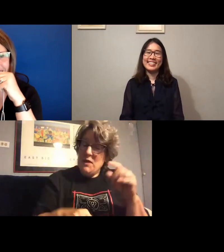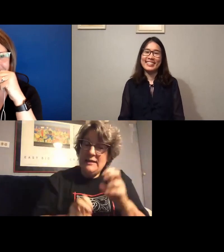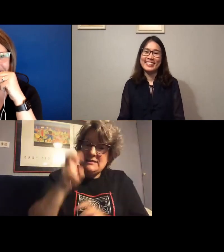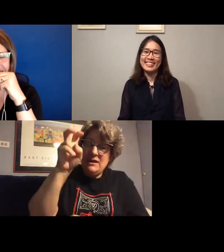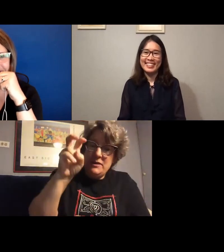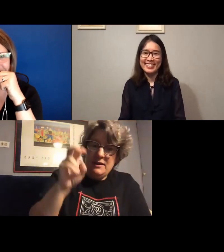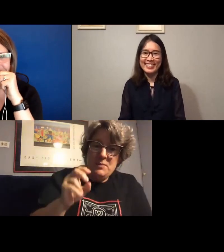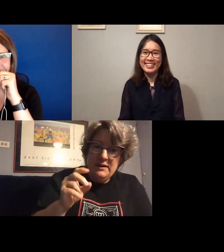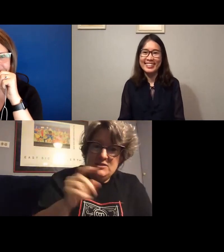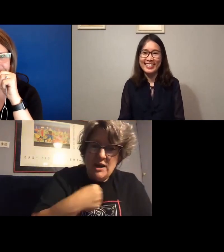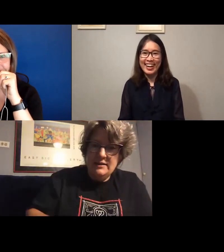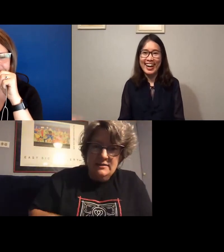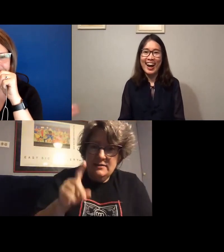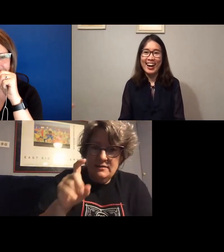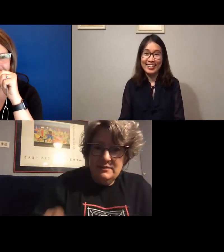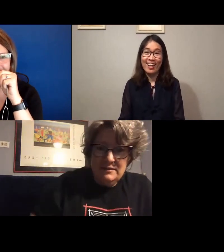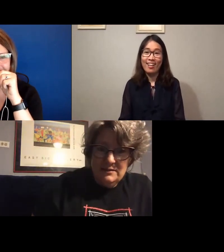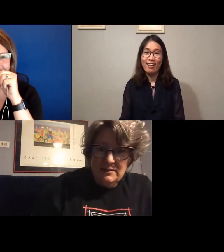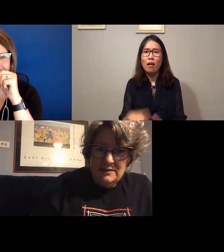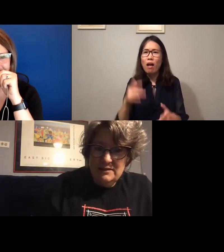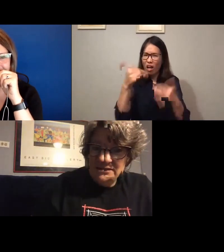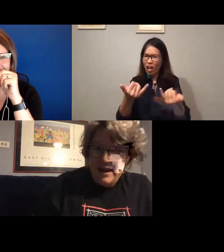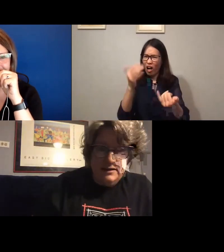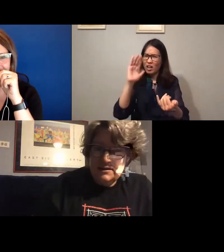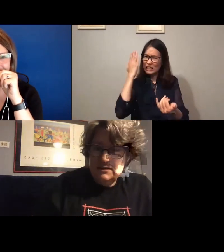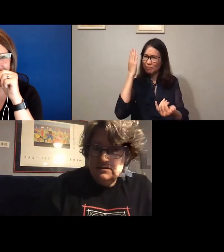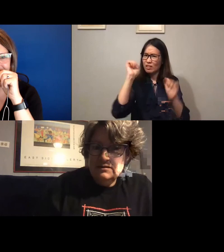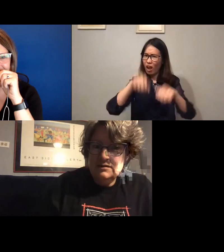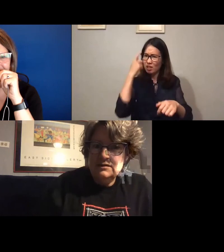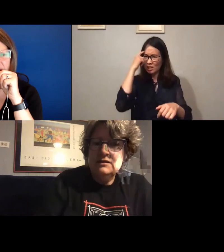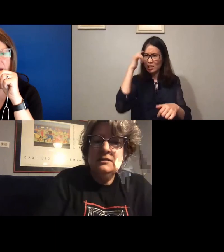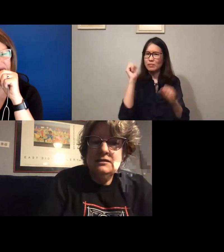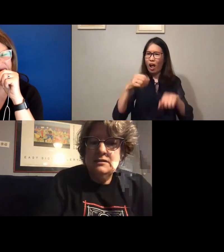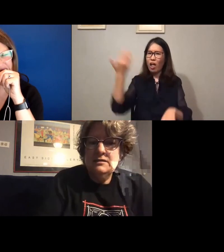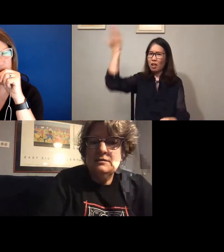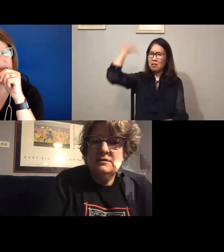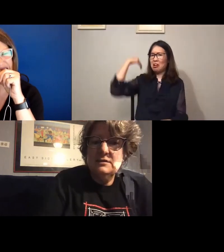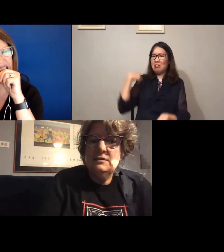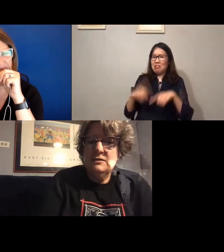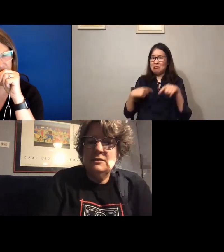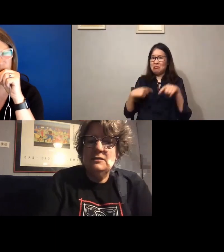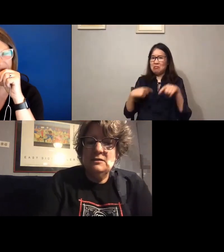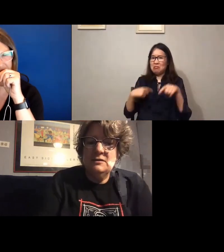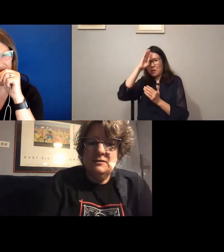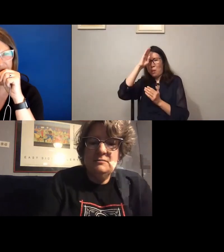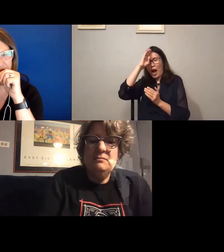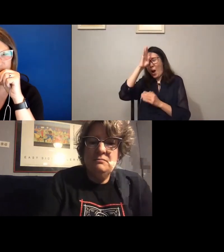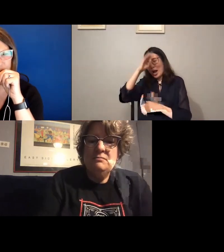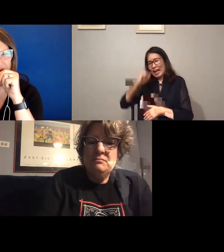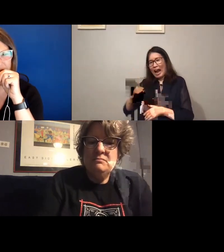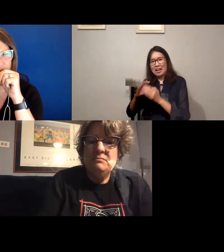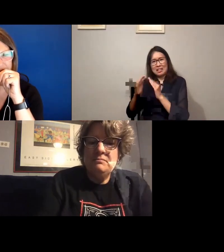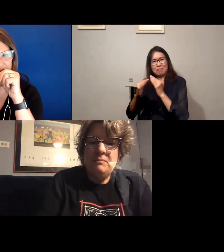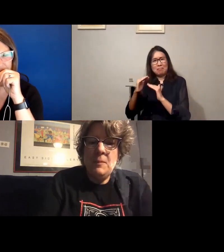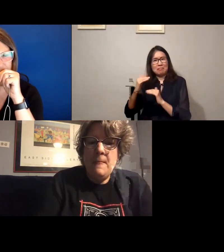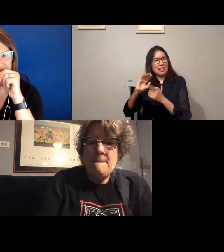You can't skip in China? You can't? It seems today you can, but back